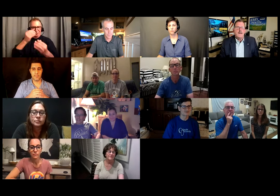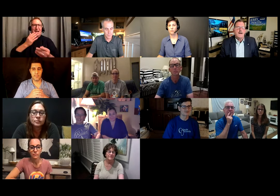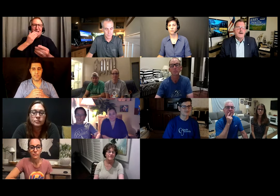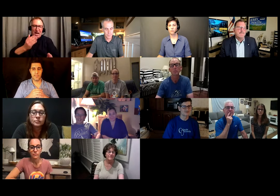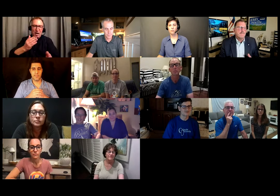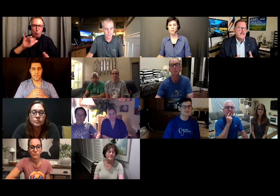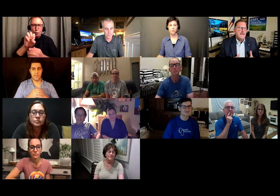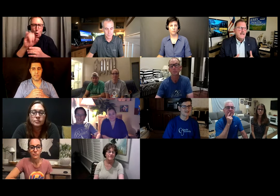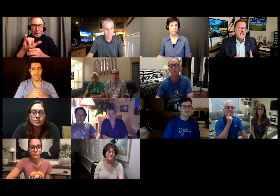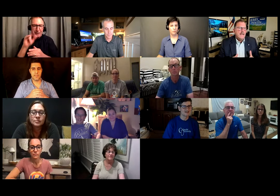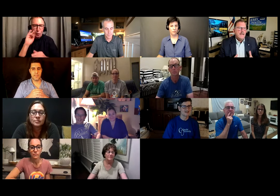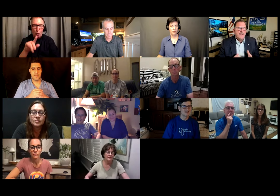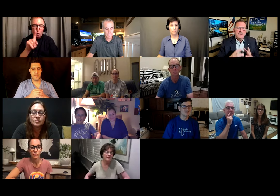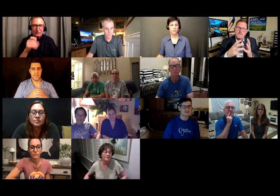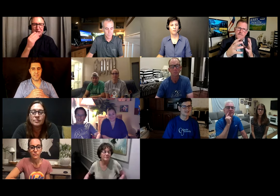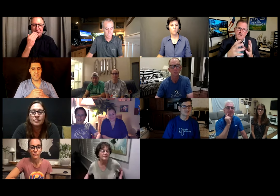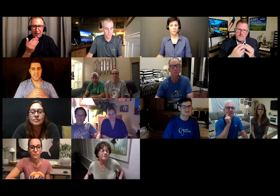Joey.